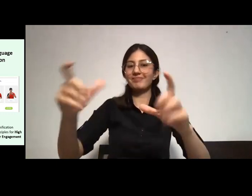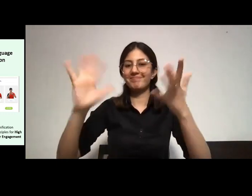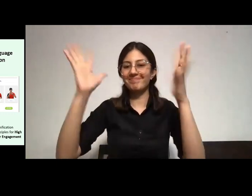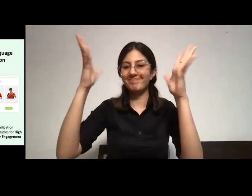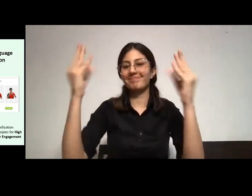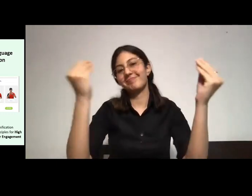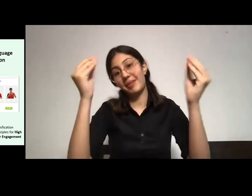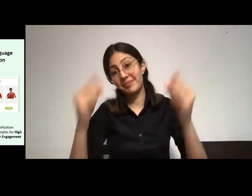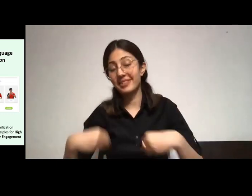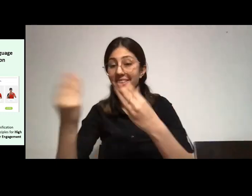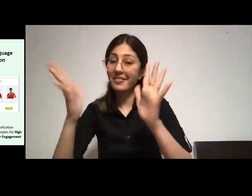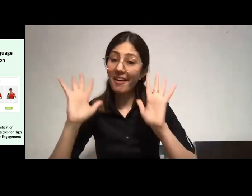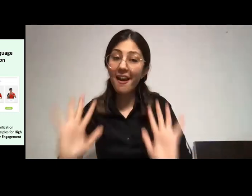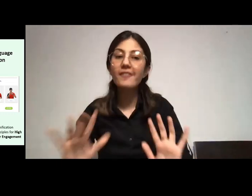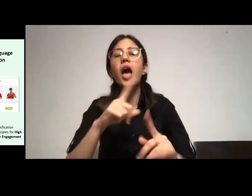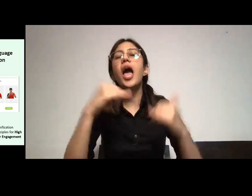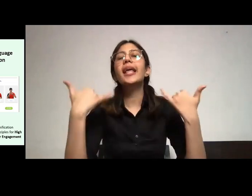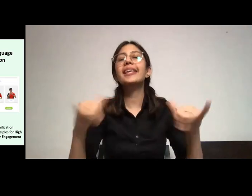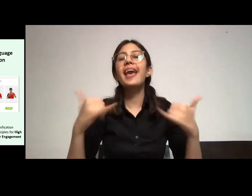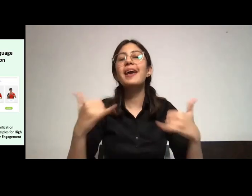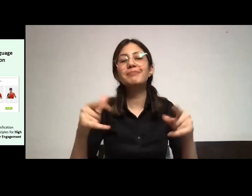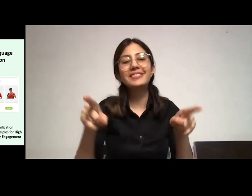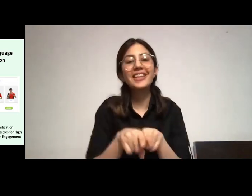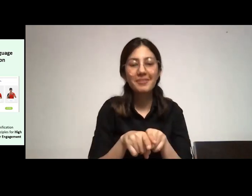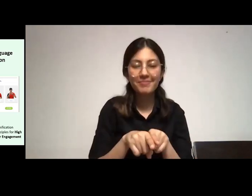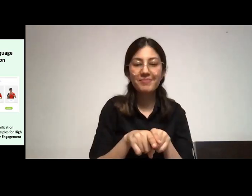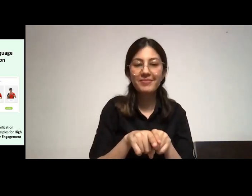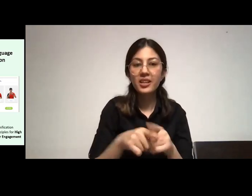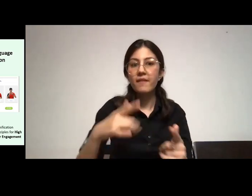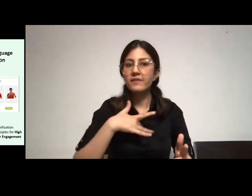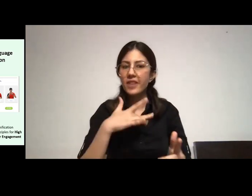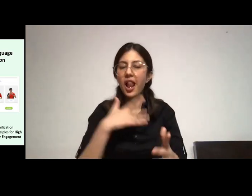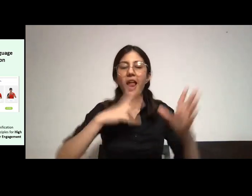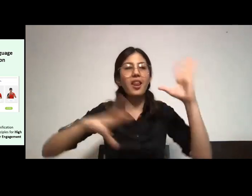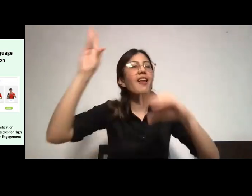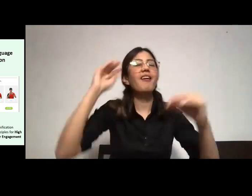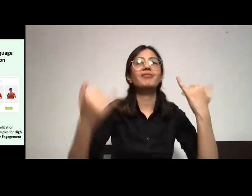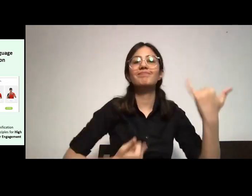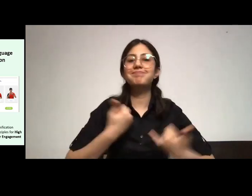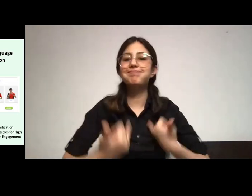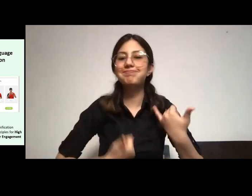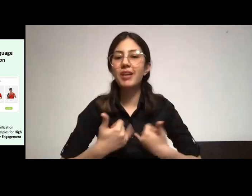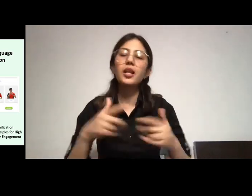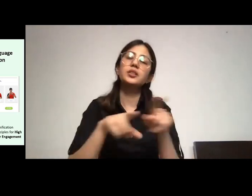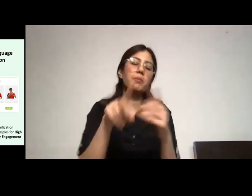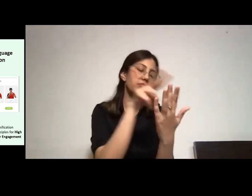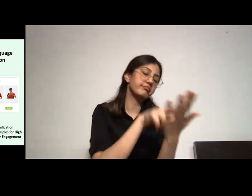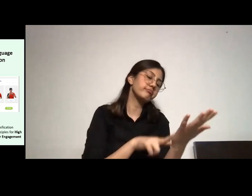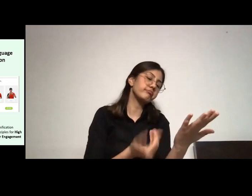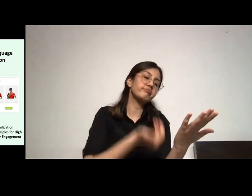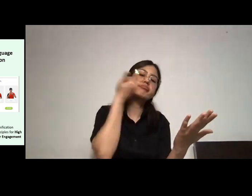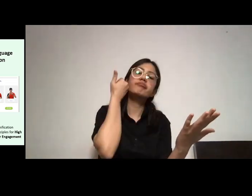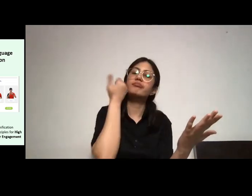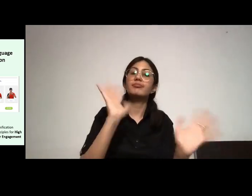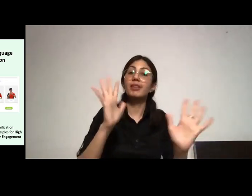it as a game, right? It would make you more prone to learning than just reading a book, for example. So this is